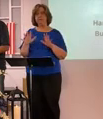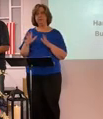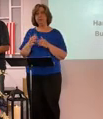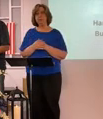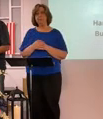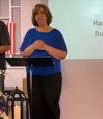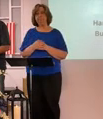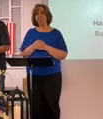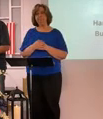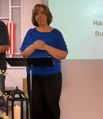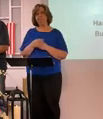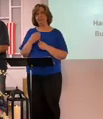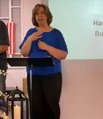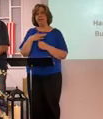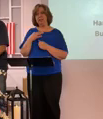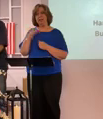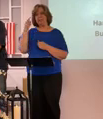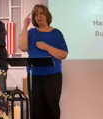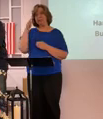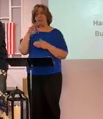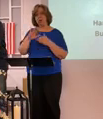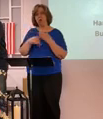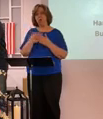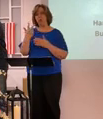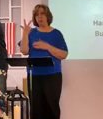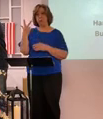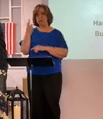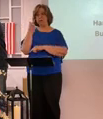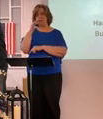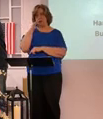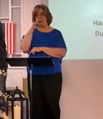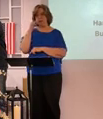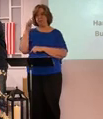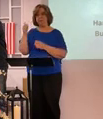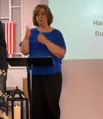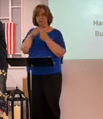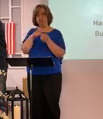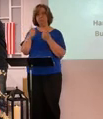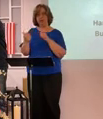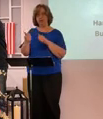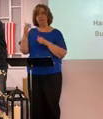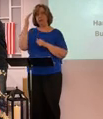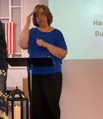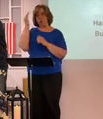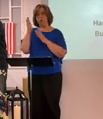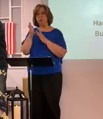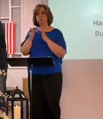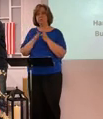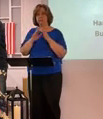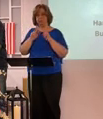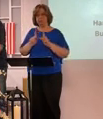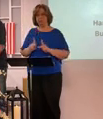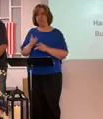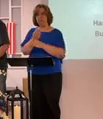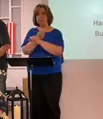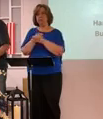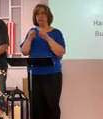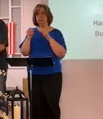like to think that, you know, all three of our kids have been baptized. They know Jesus as a personal